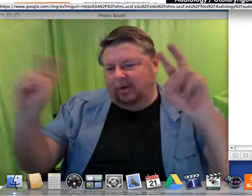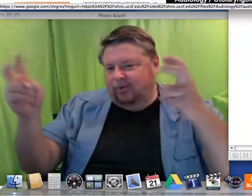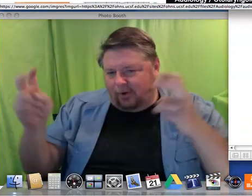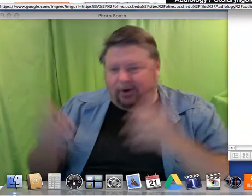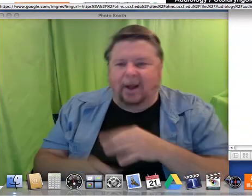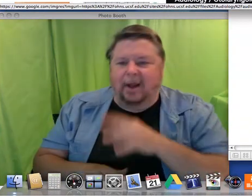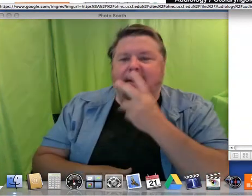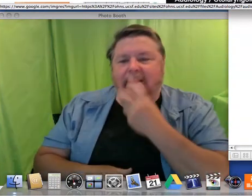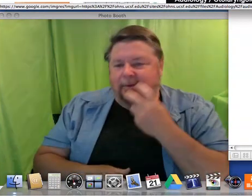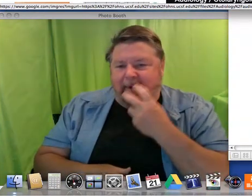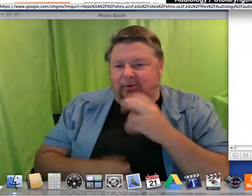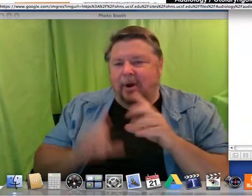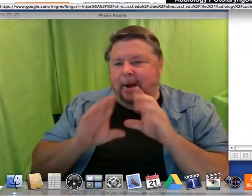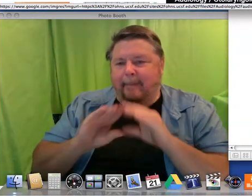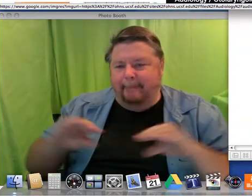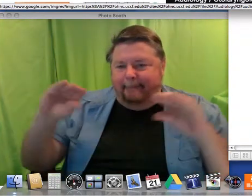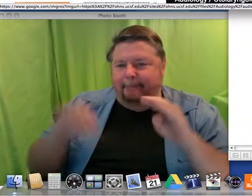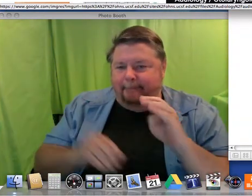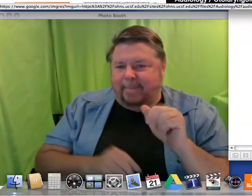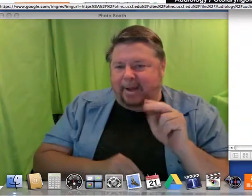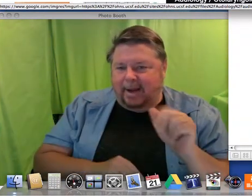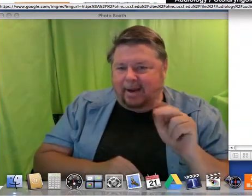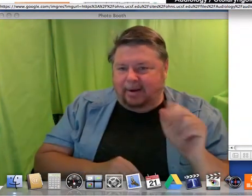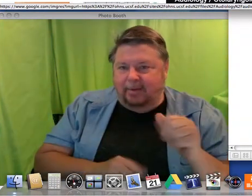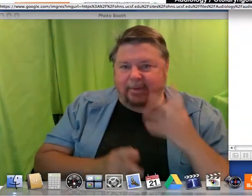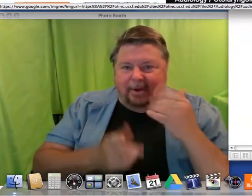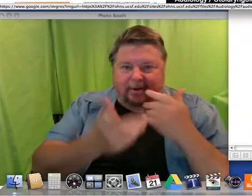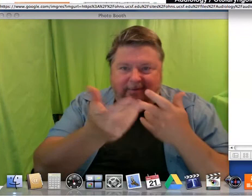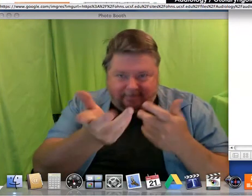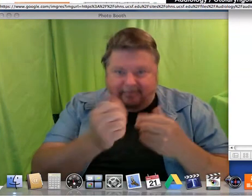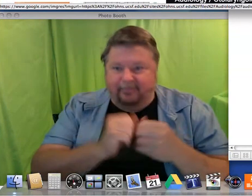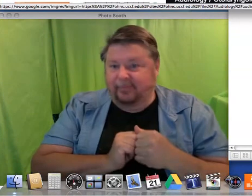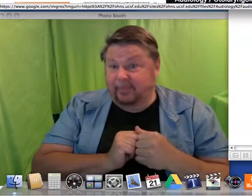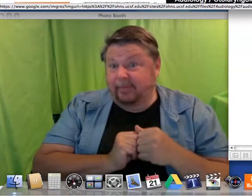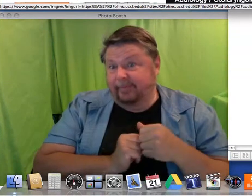It's called a speech banana because,